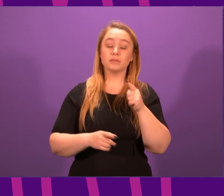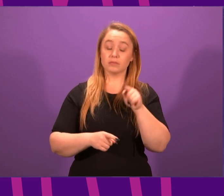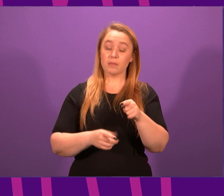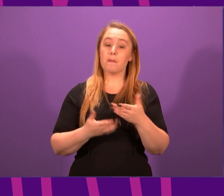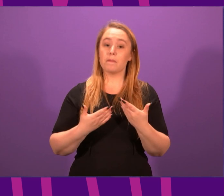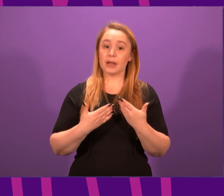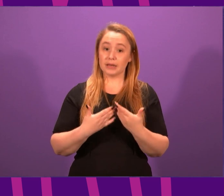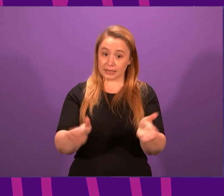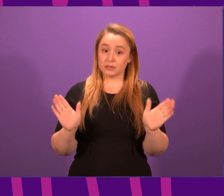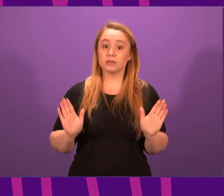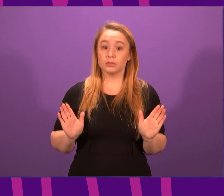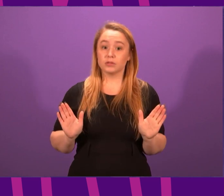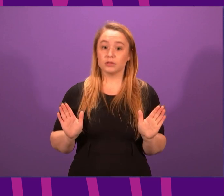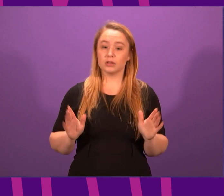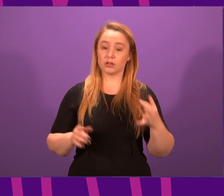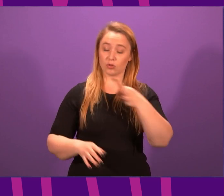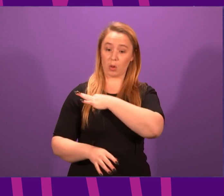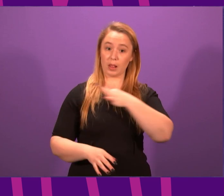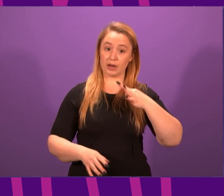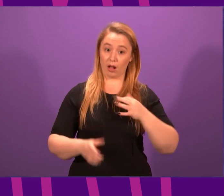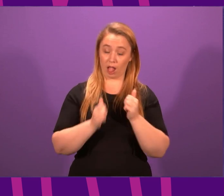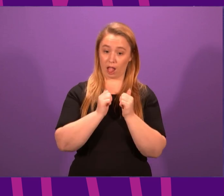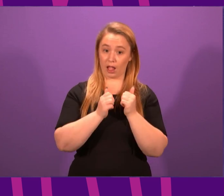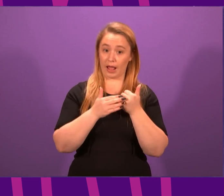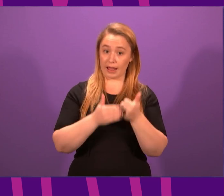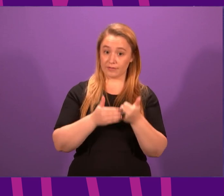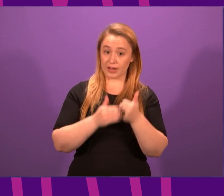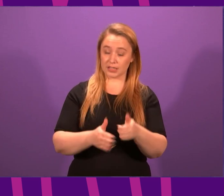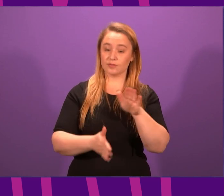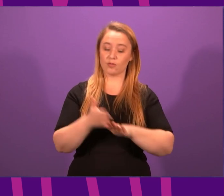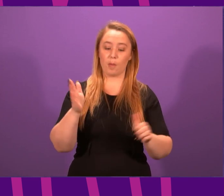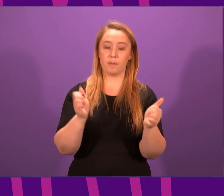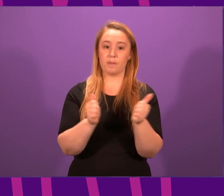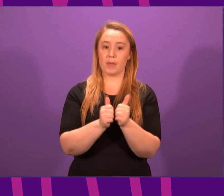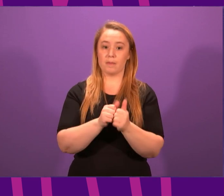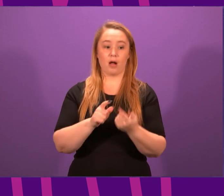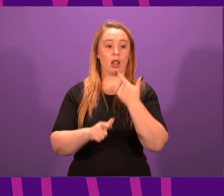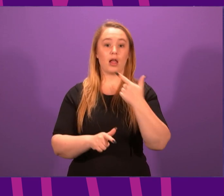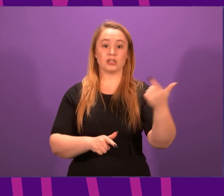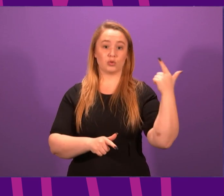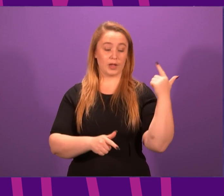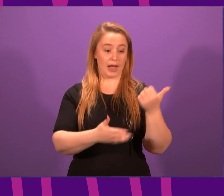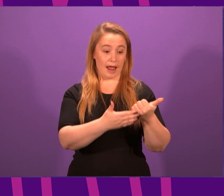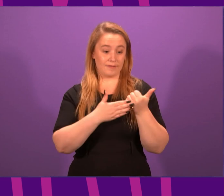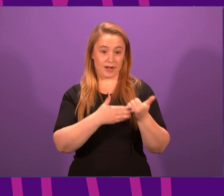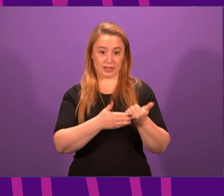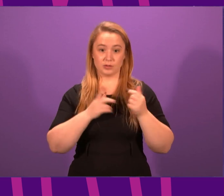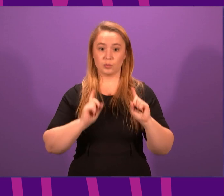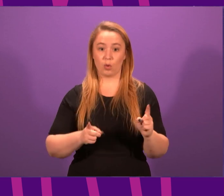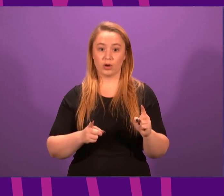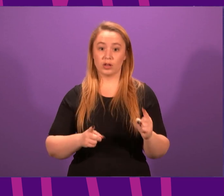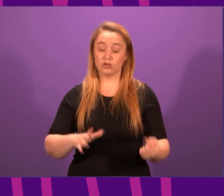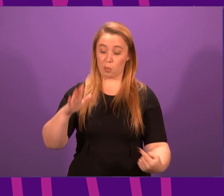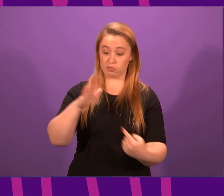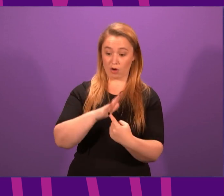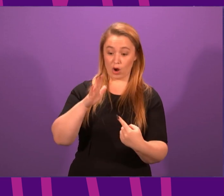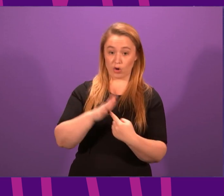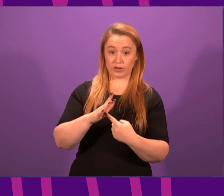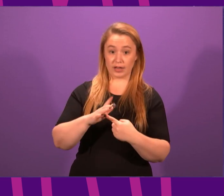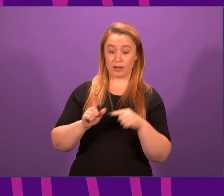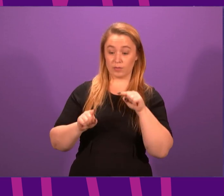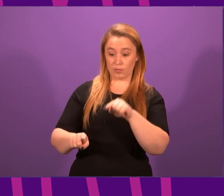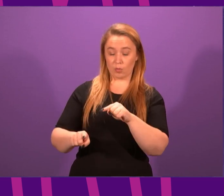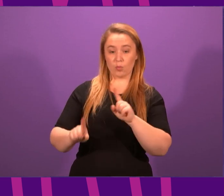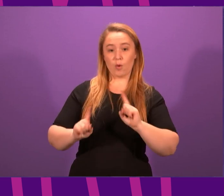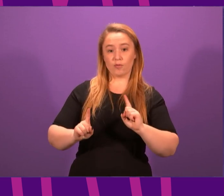clinical advice, and this was published in a paper last week from our advisers, is that the priority for that should be to protect